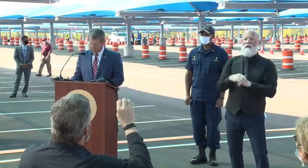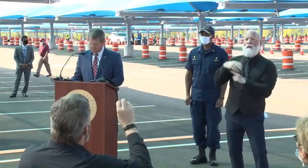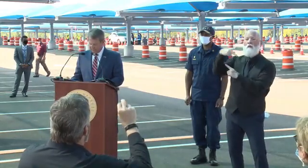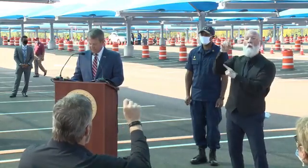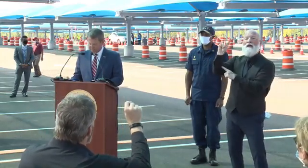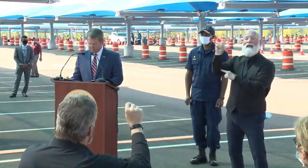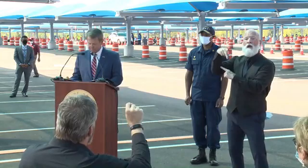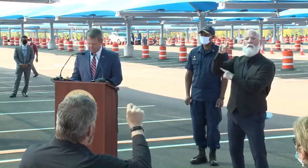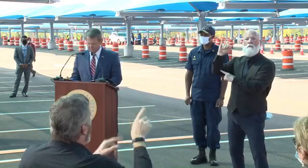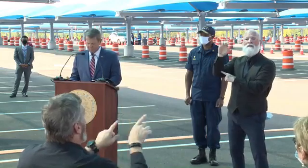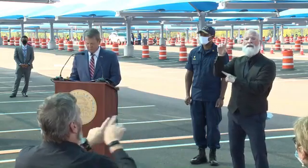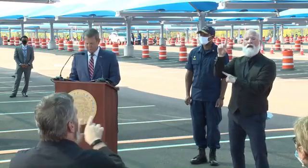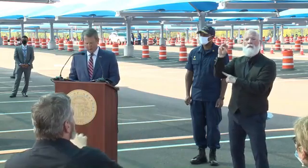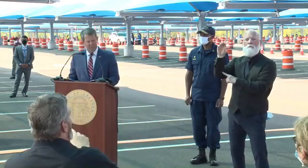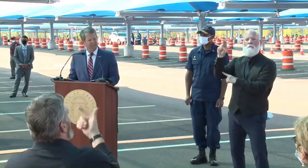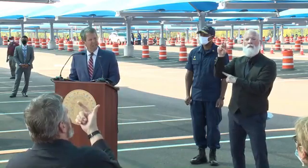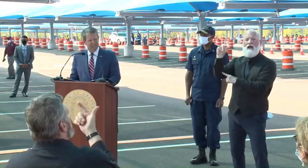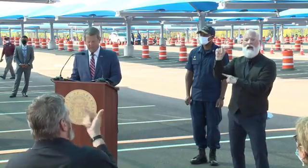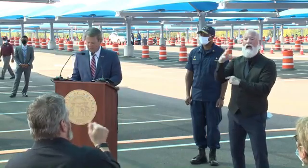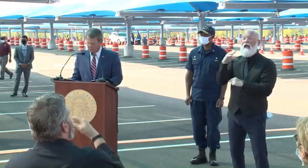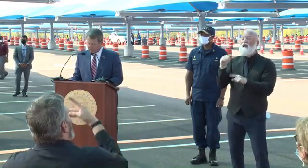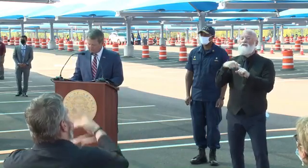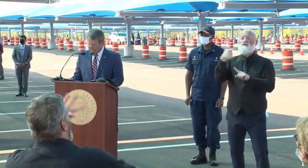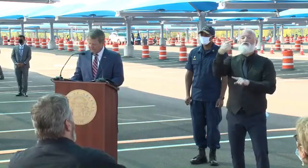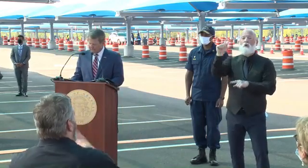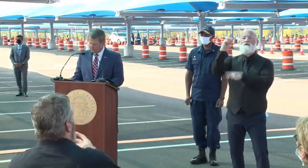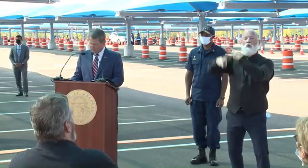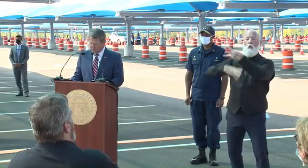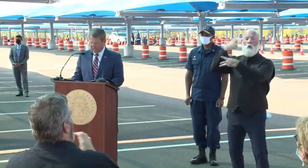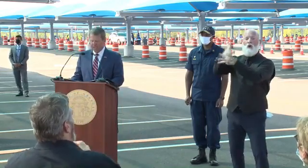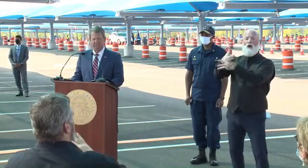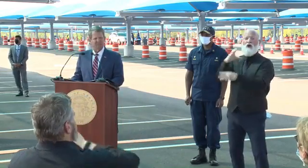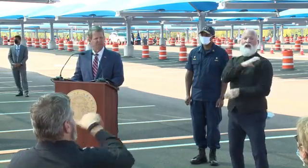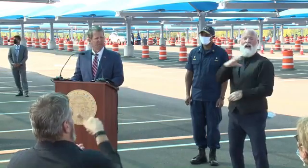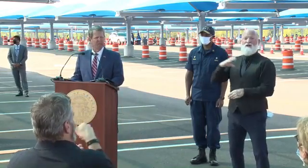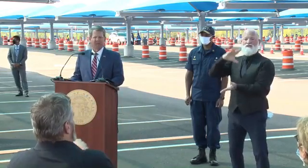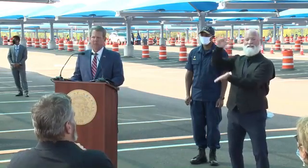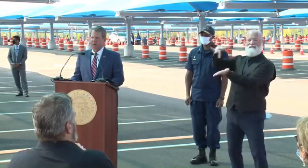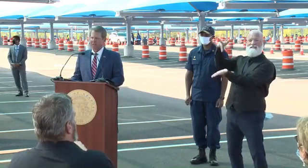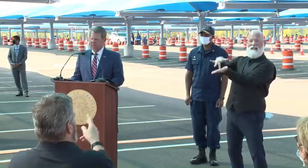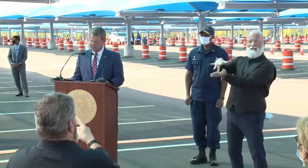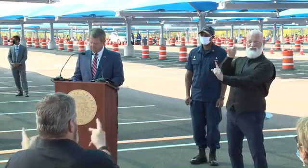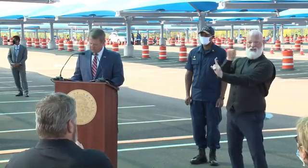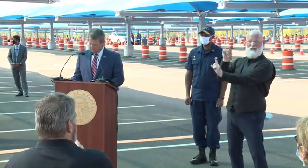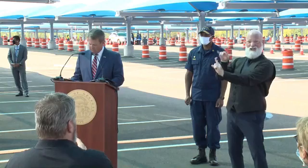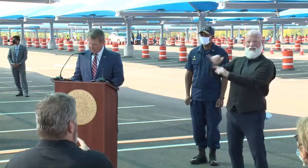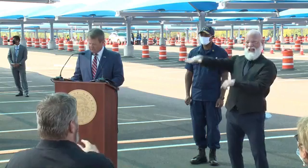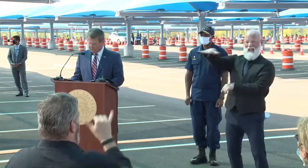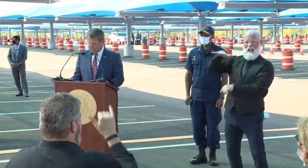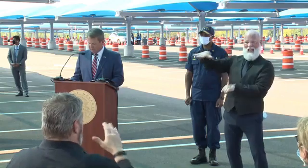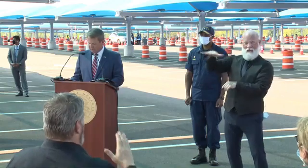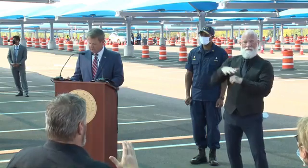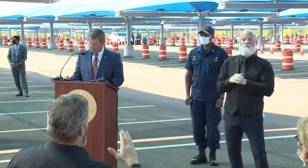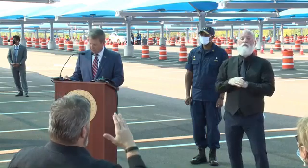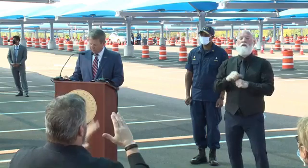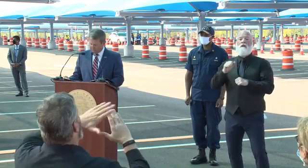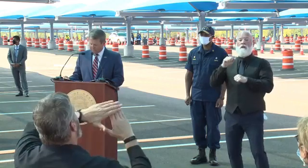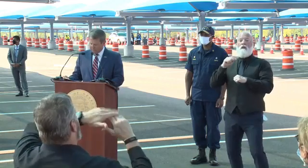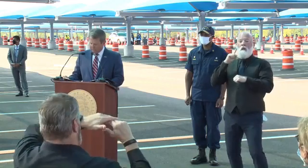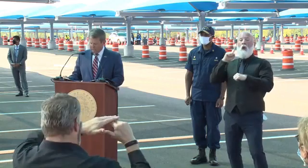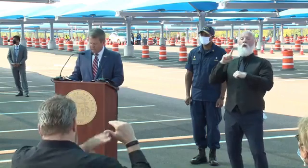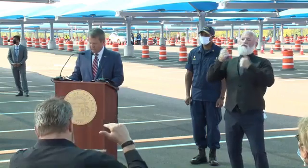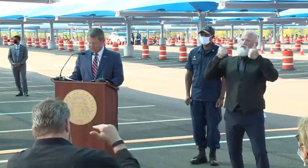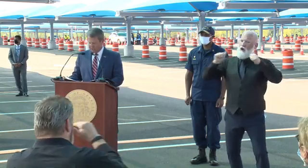Congress Center site. We are seeing the curve flatten on new cases. the positivity rate continues to